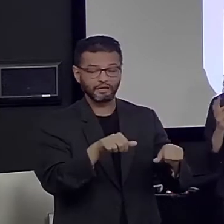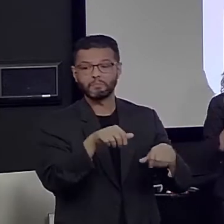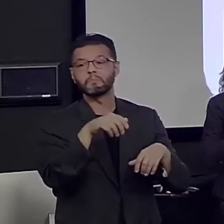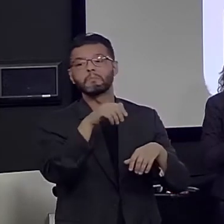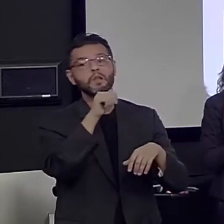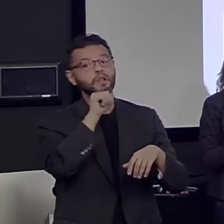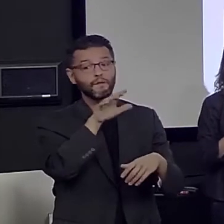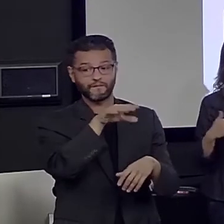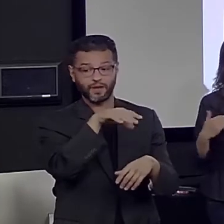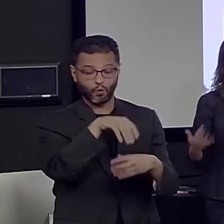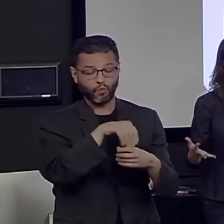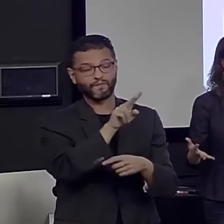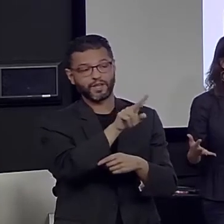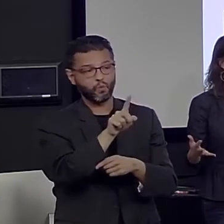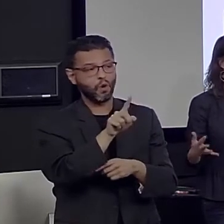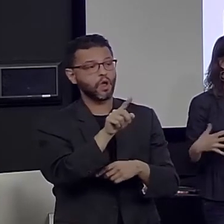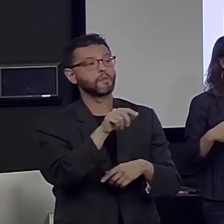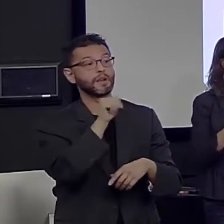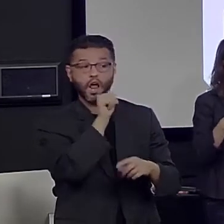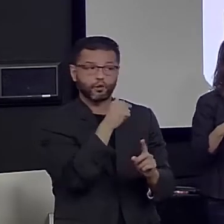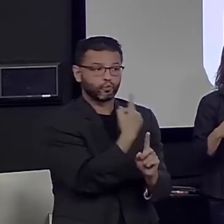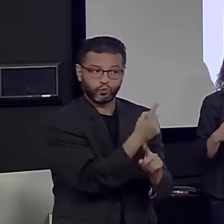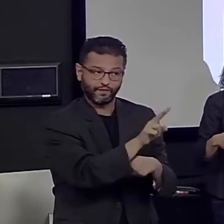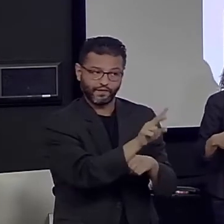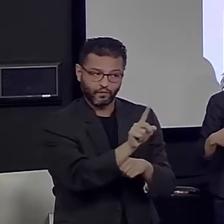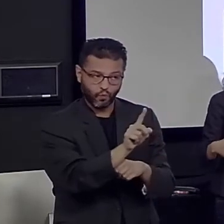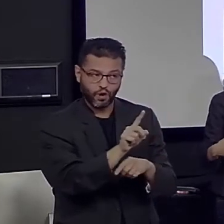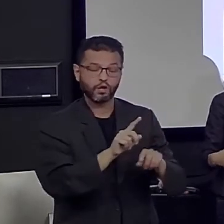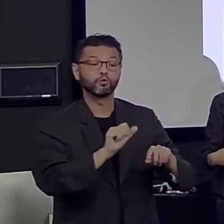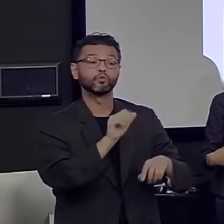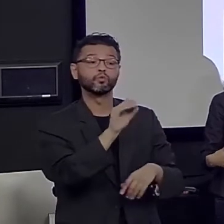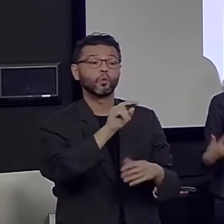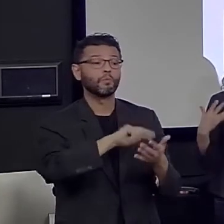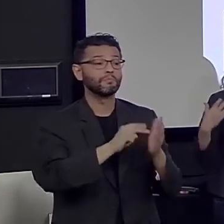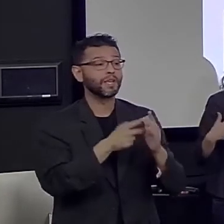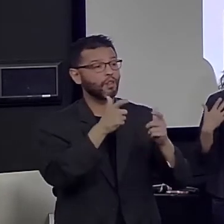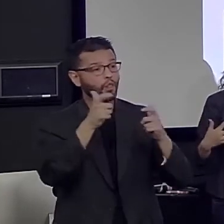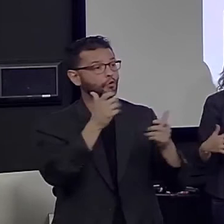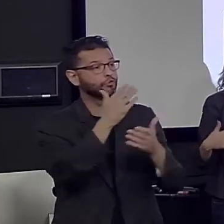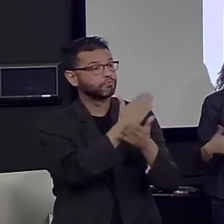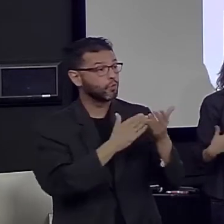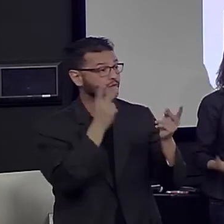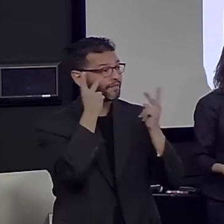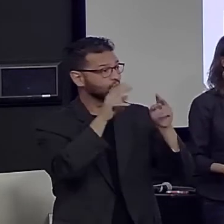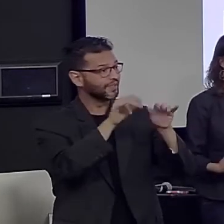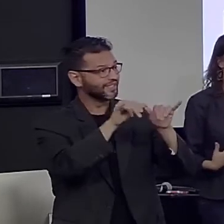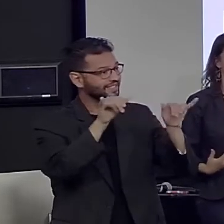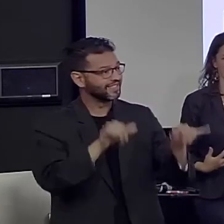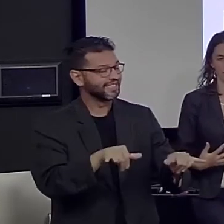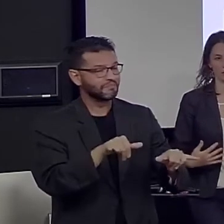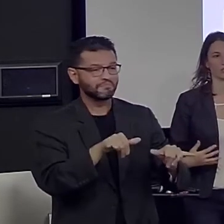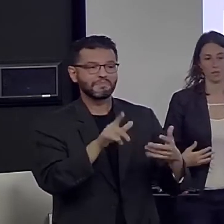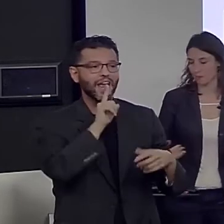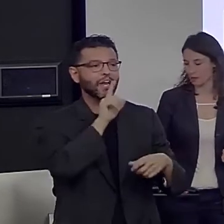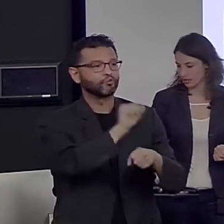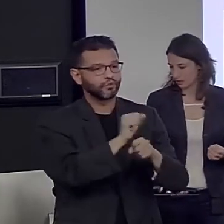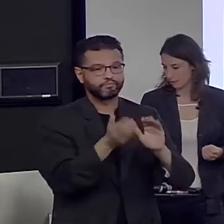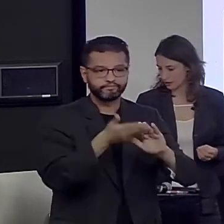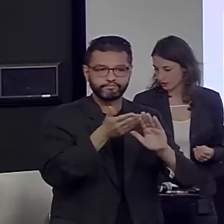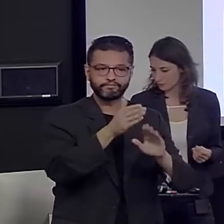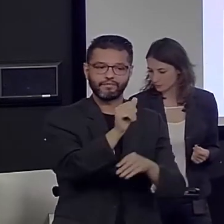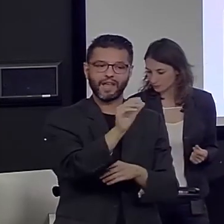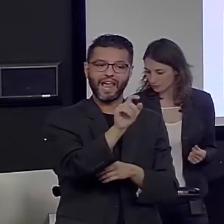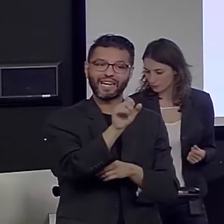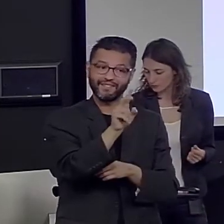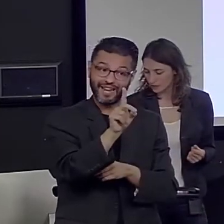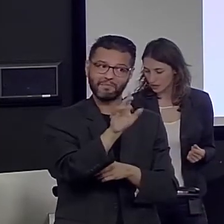V1, in blind people compared to sighted people. So large portions of the visual system are activated by sentences in these congenitally blind